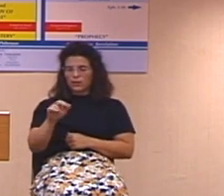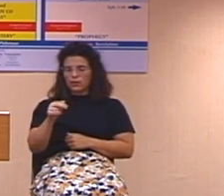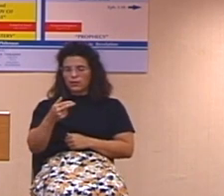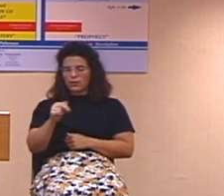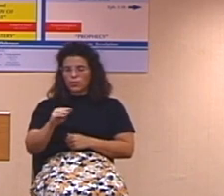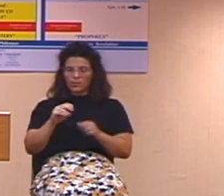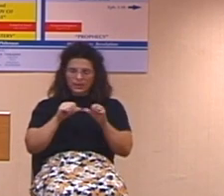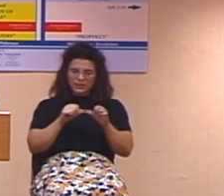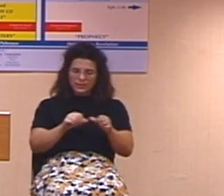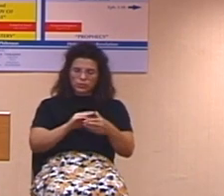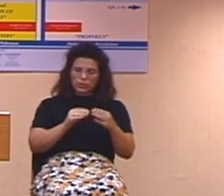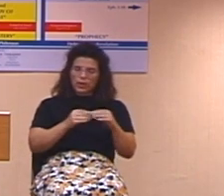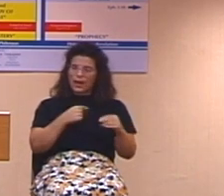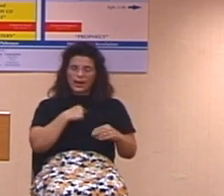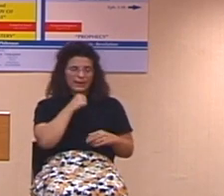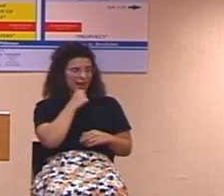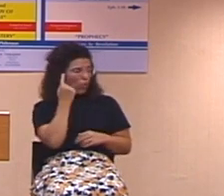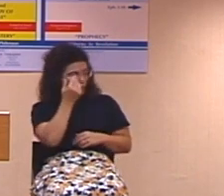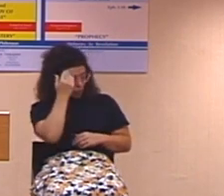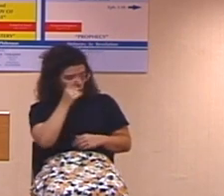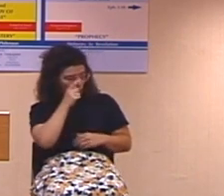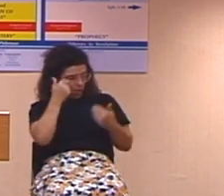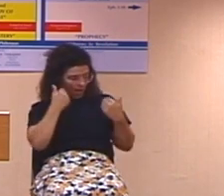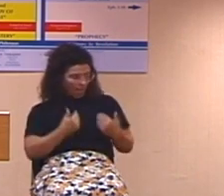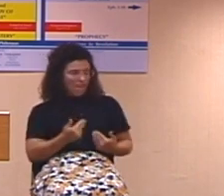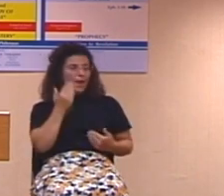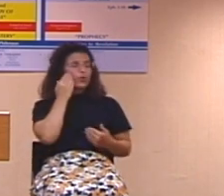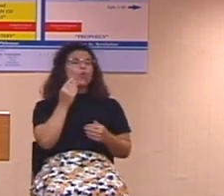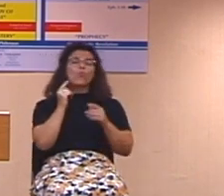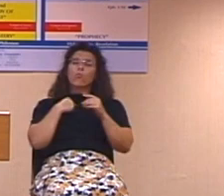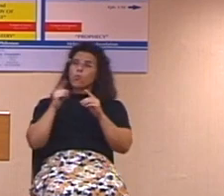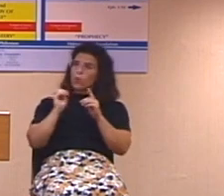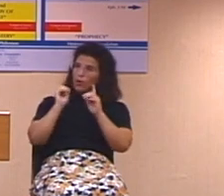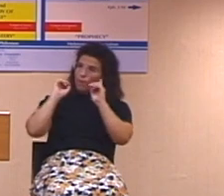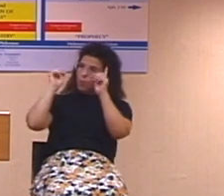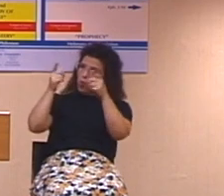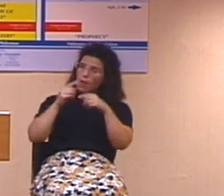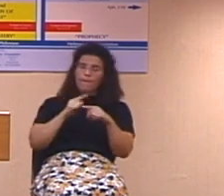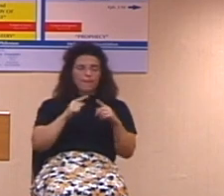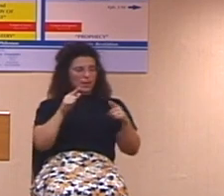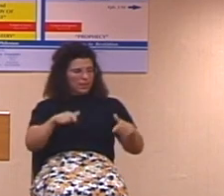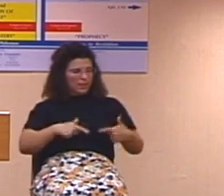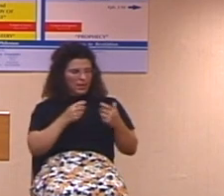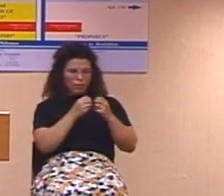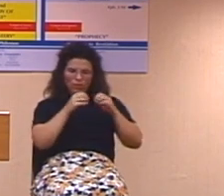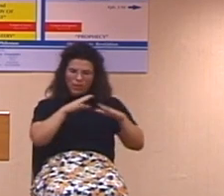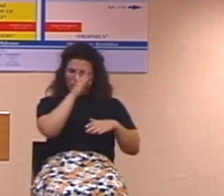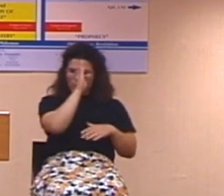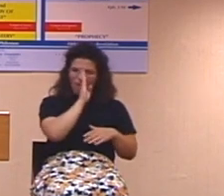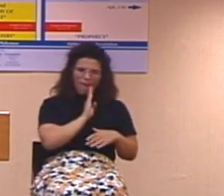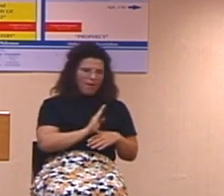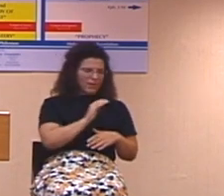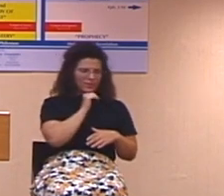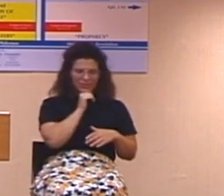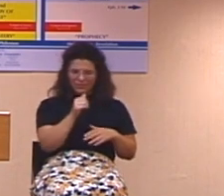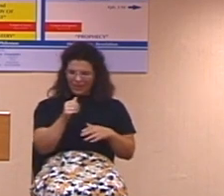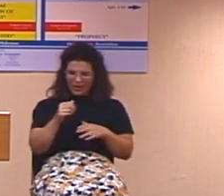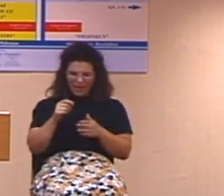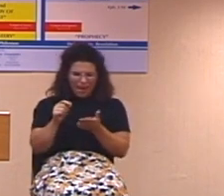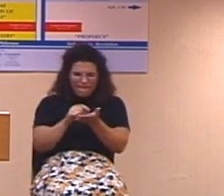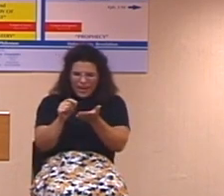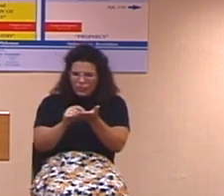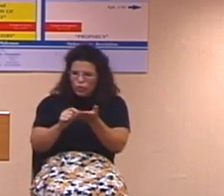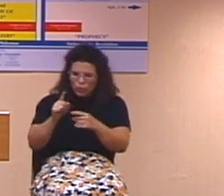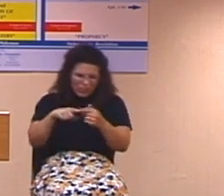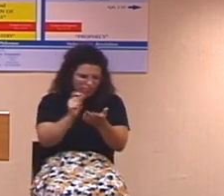and he says, I not only know who I am, I also know where I'm going. However, life without God is like an unsharpened pencil. It has